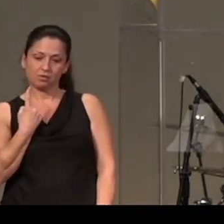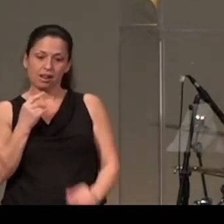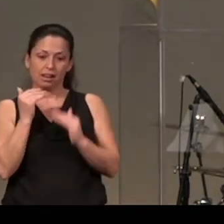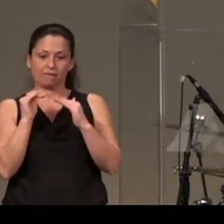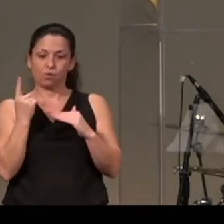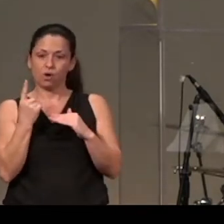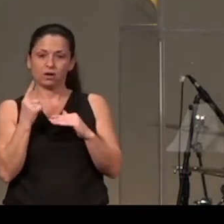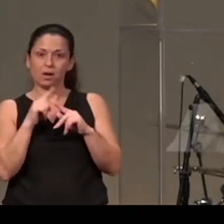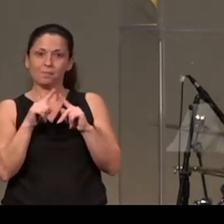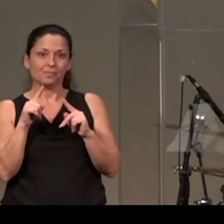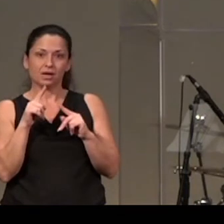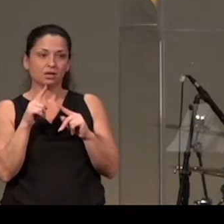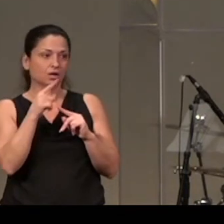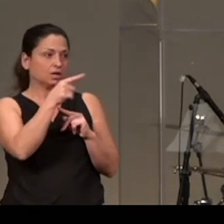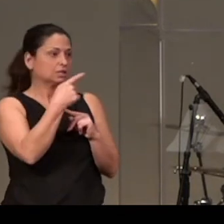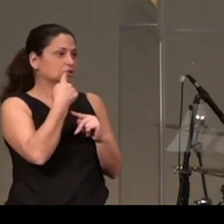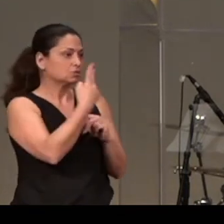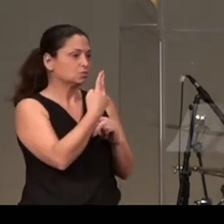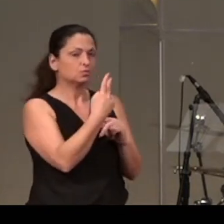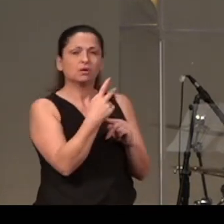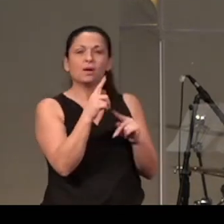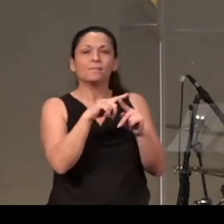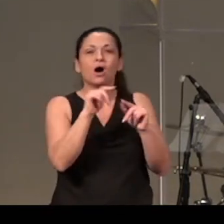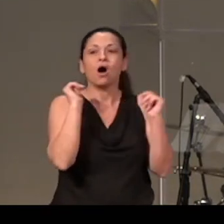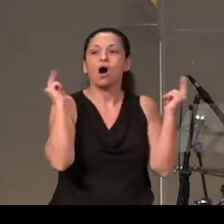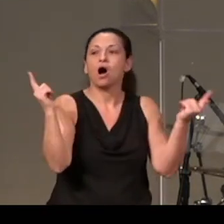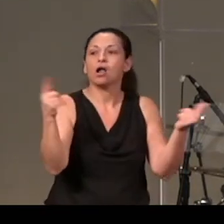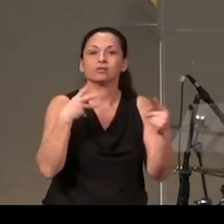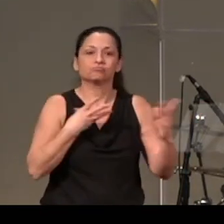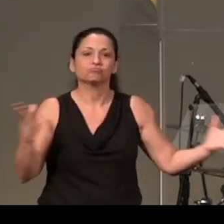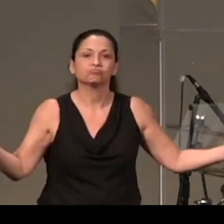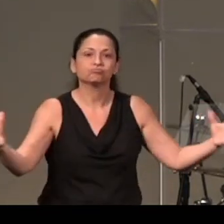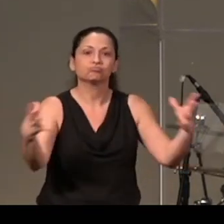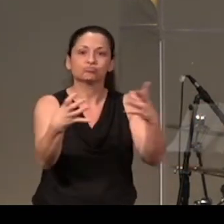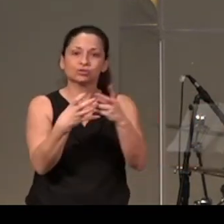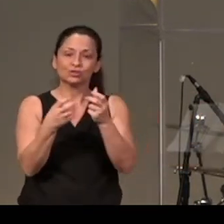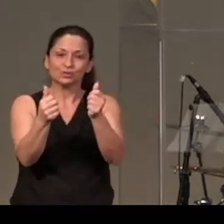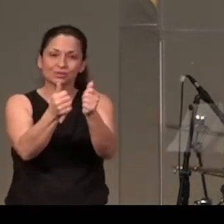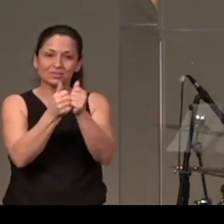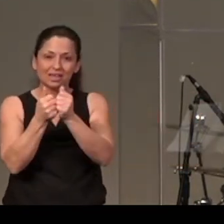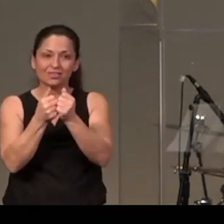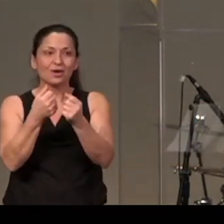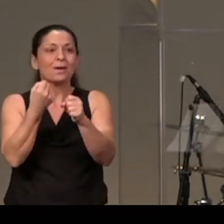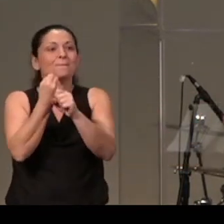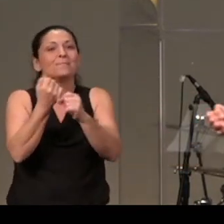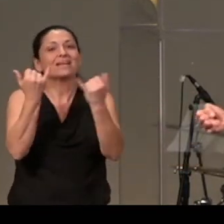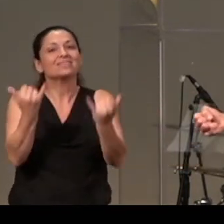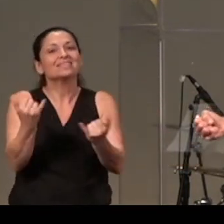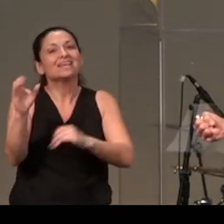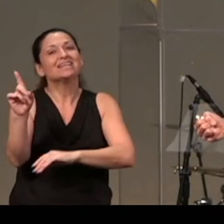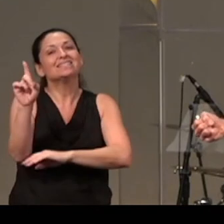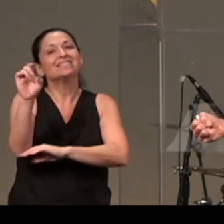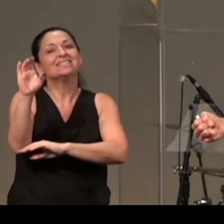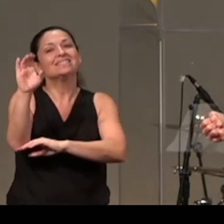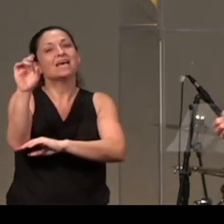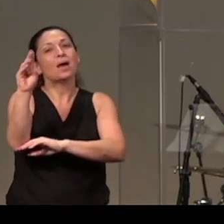nets together. Will you join me in making this a December to remember, where all of us